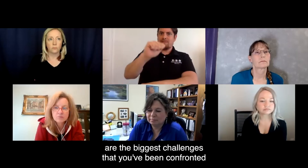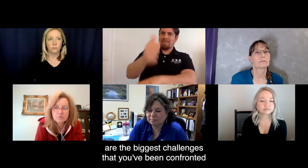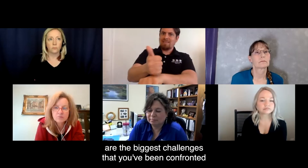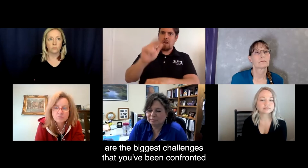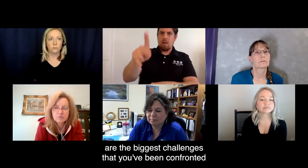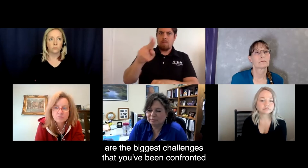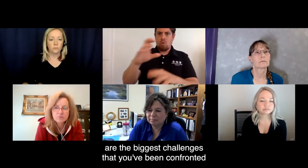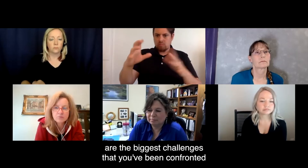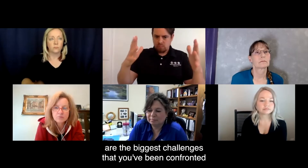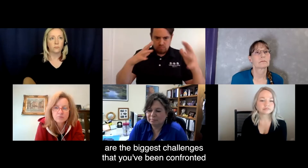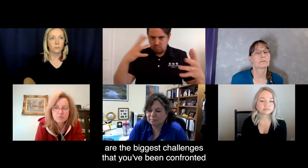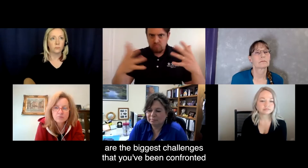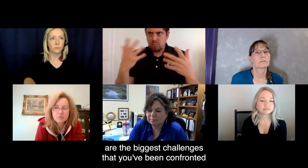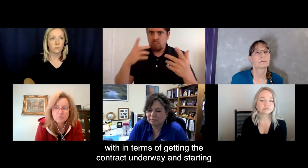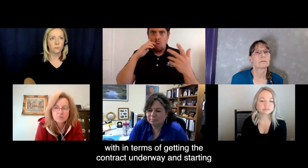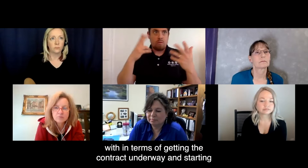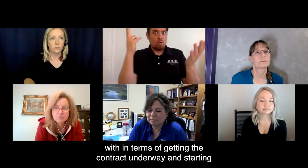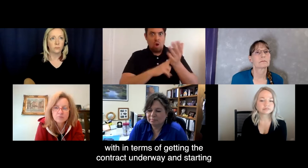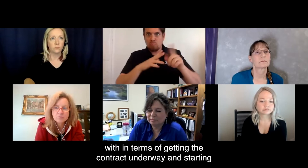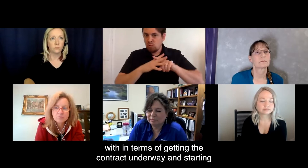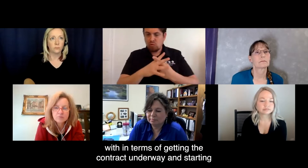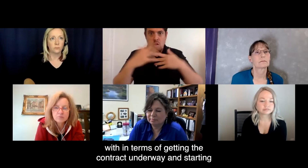are the biggest challenges that you've been confronted with